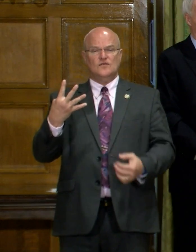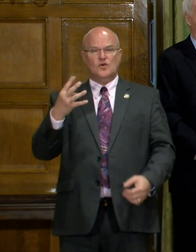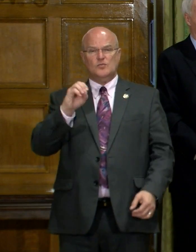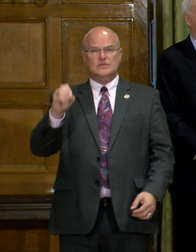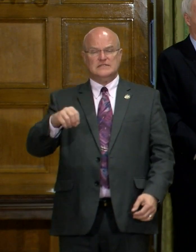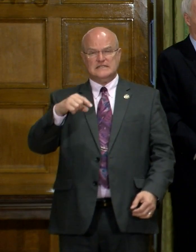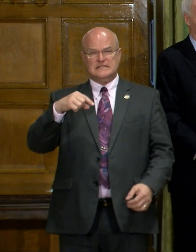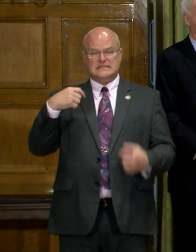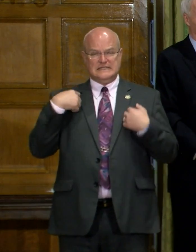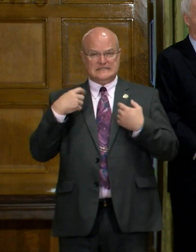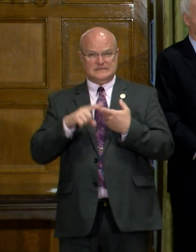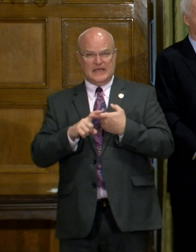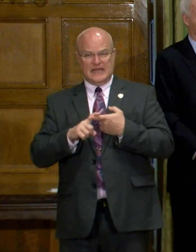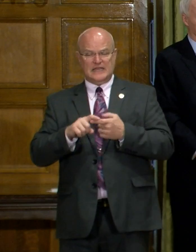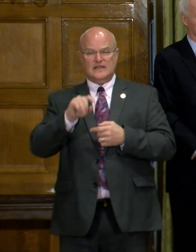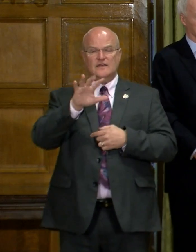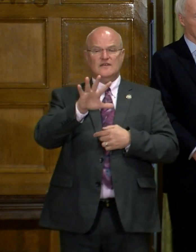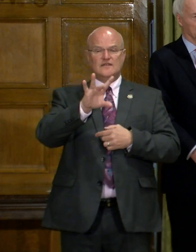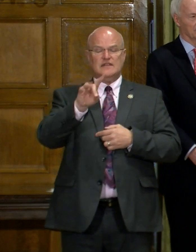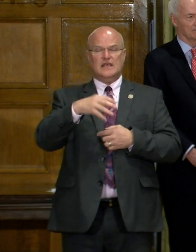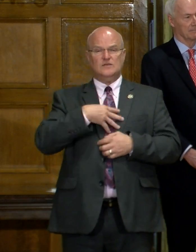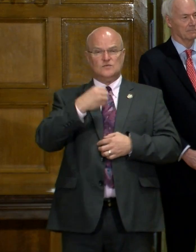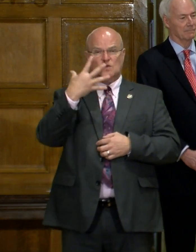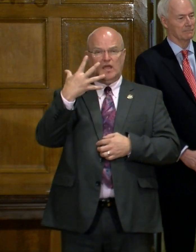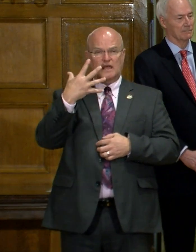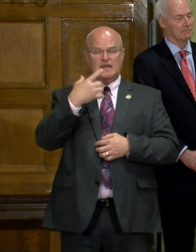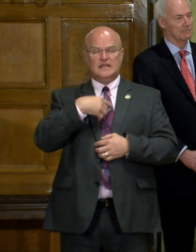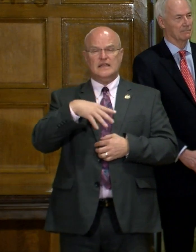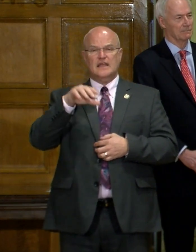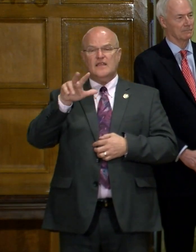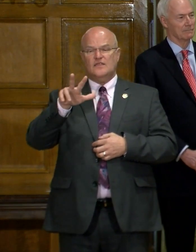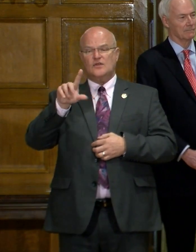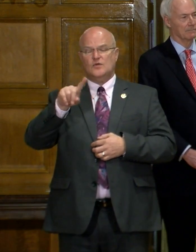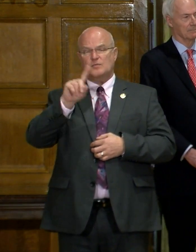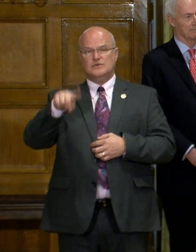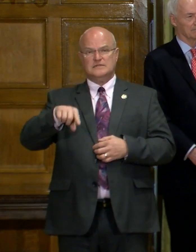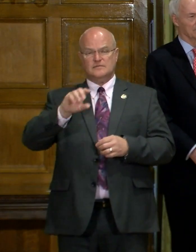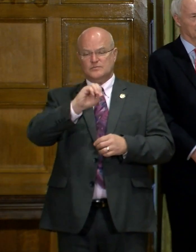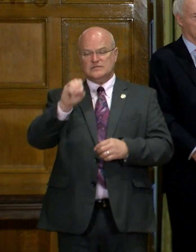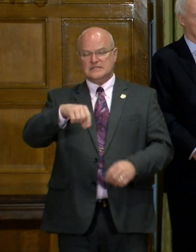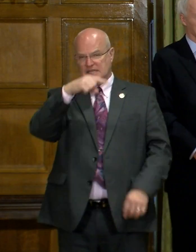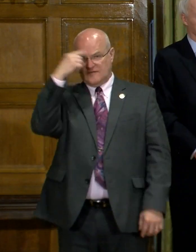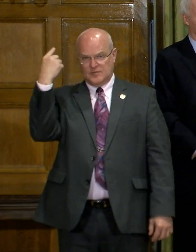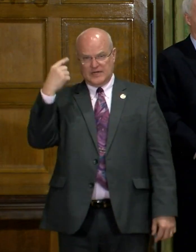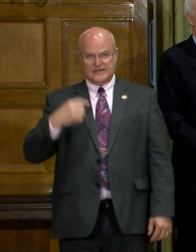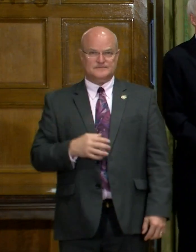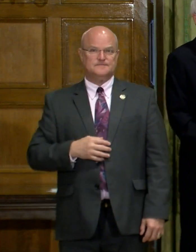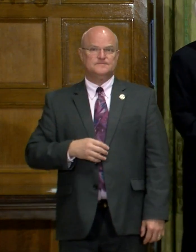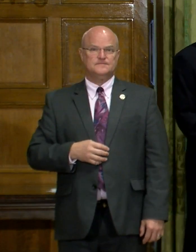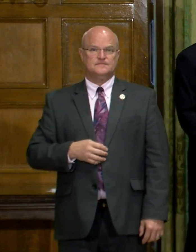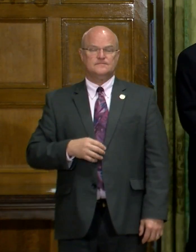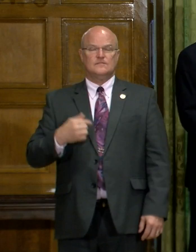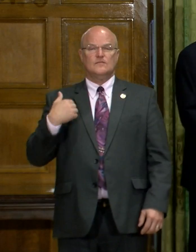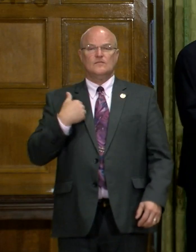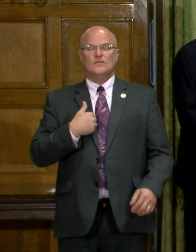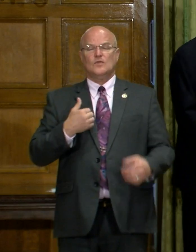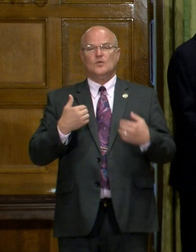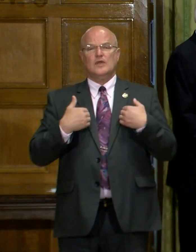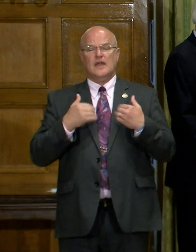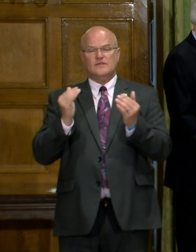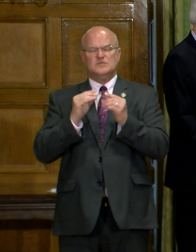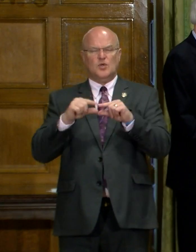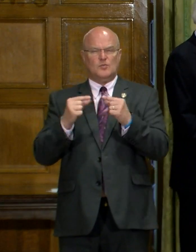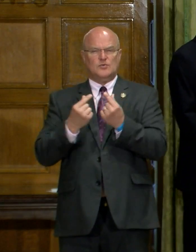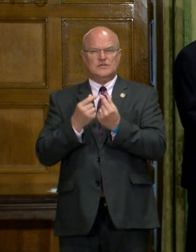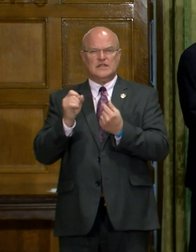4% Hispanic, 58% white, and 31% African American. And we have a